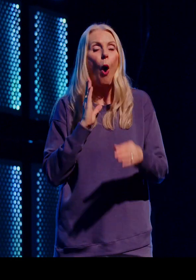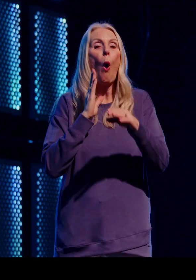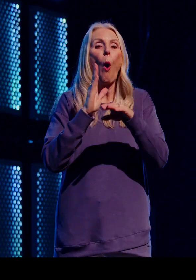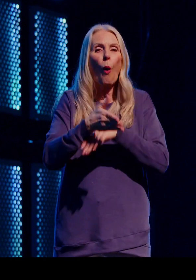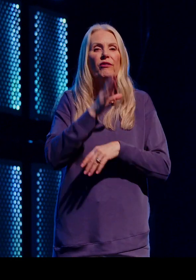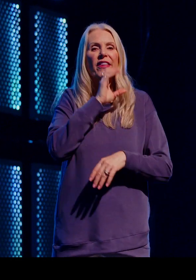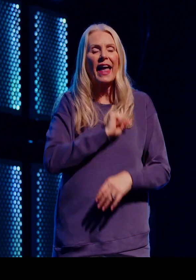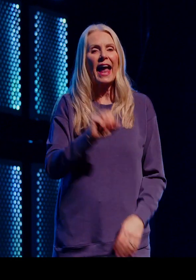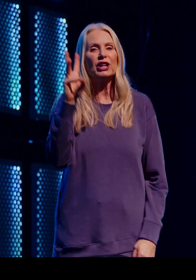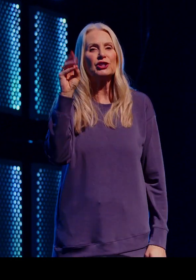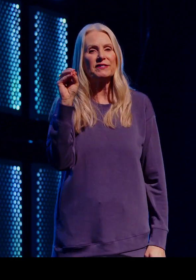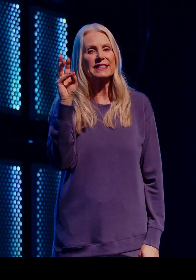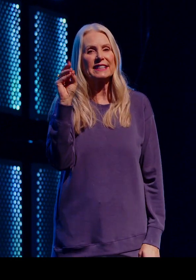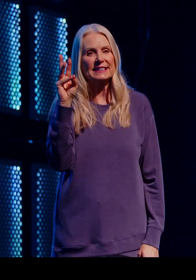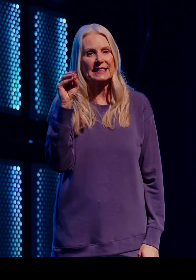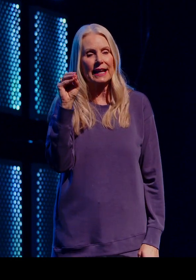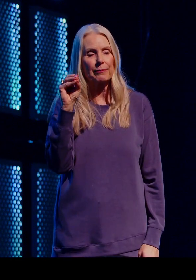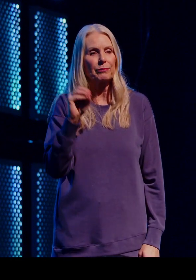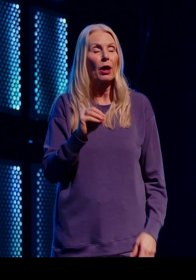60 and